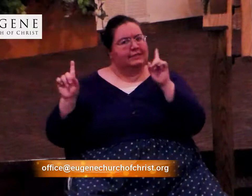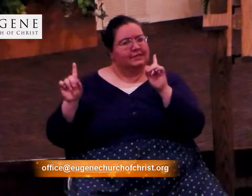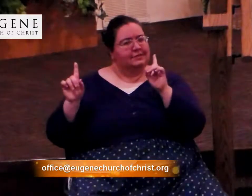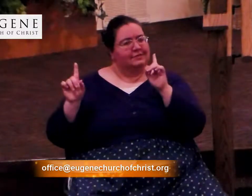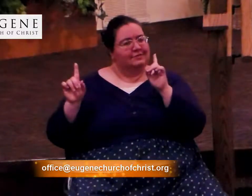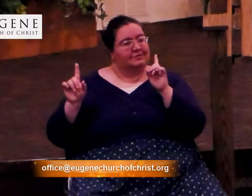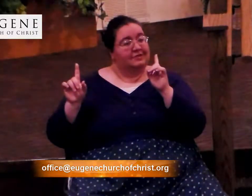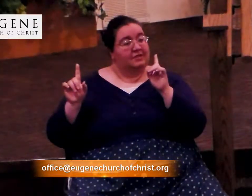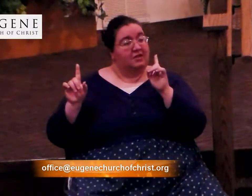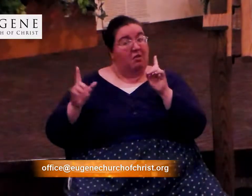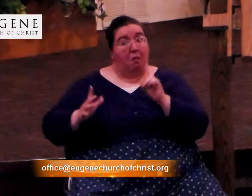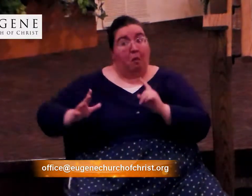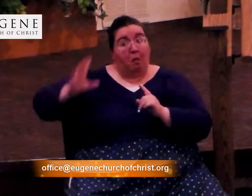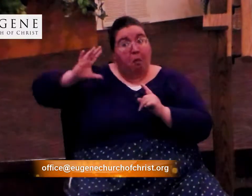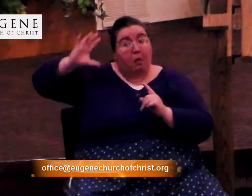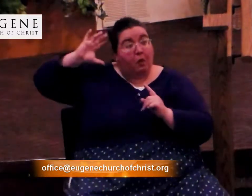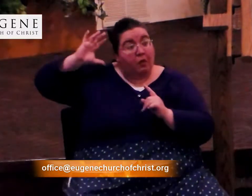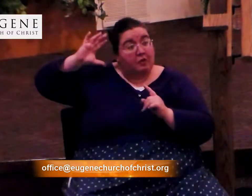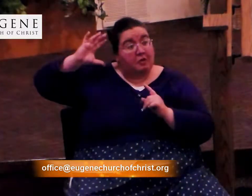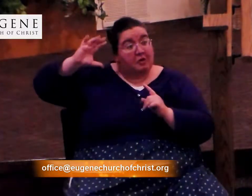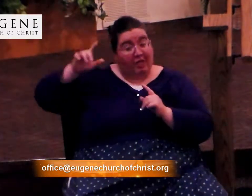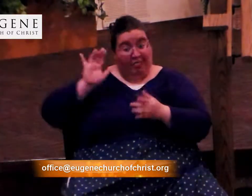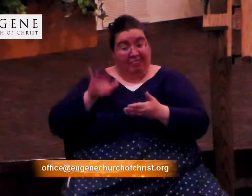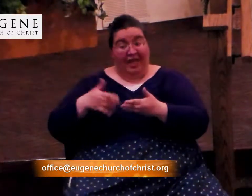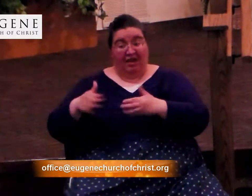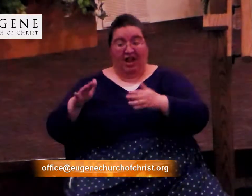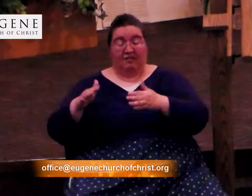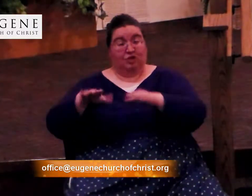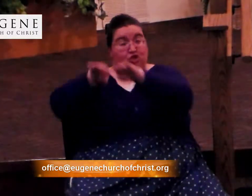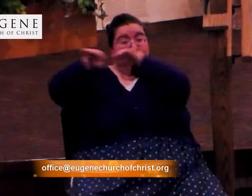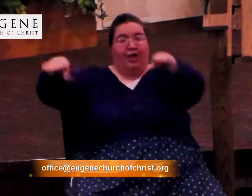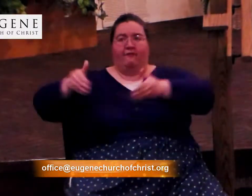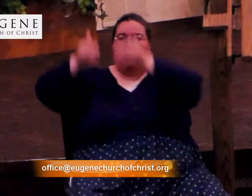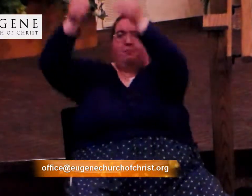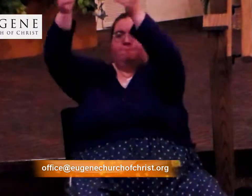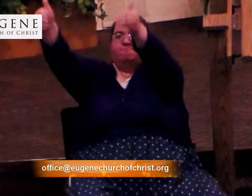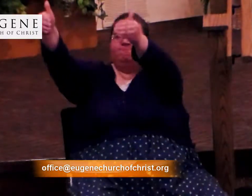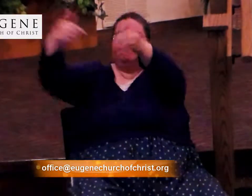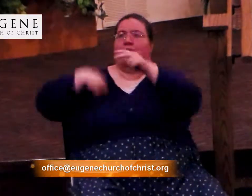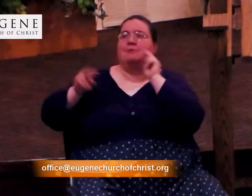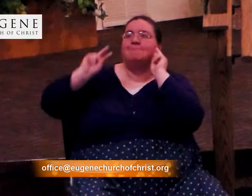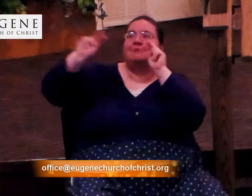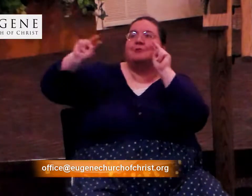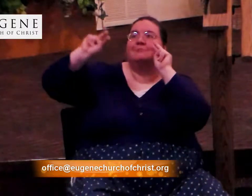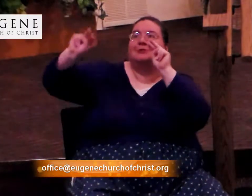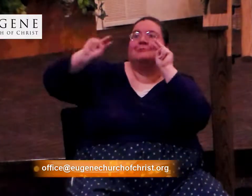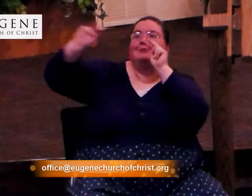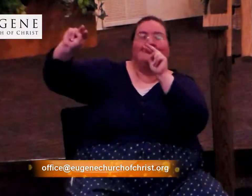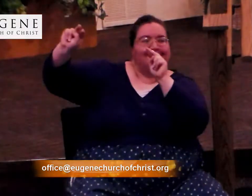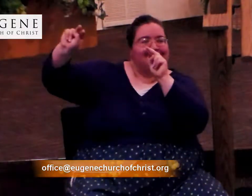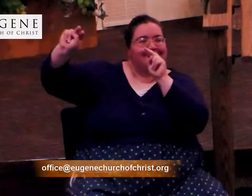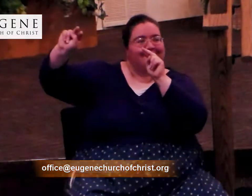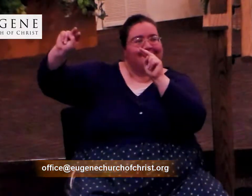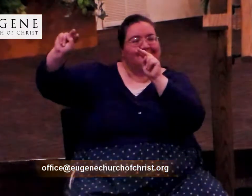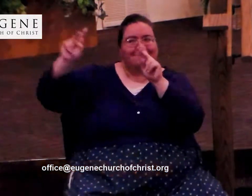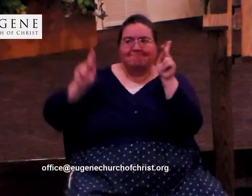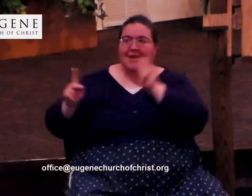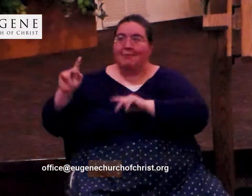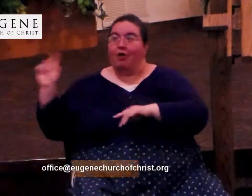shelf. And in that, it's still in that blue folder, I never framed it, but still in that blue folder that opened up, it was up on the shelf, and people could come and see and be in awe